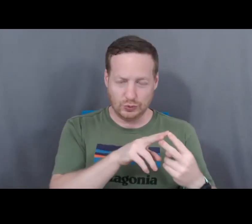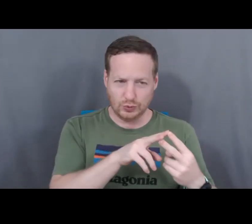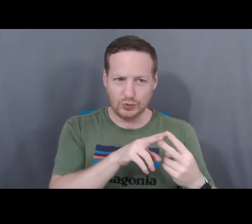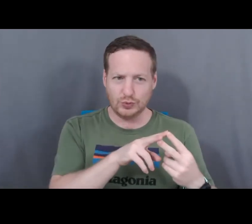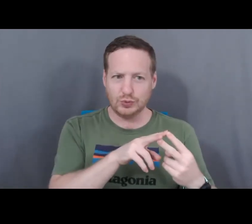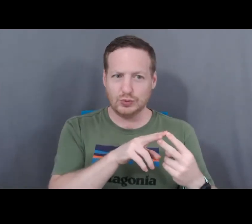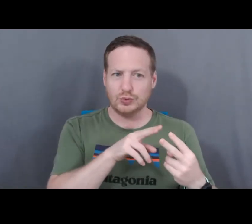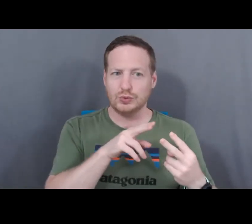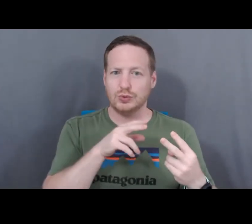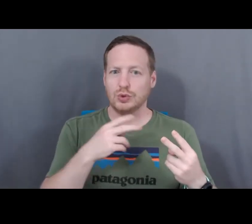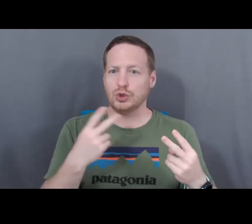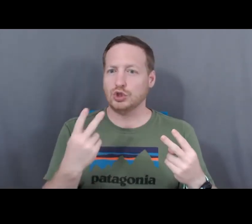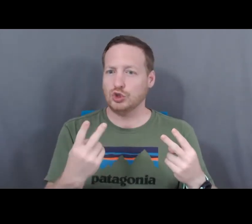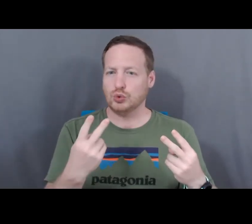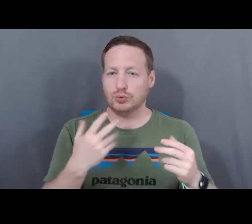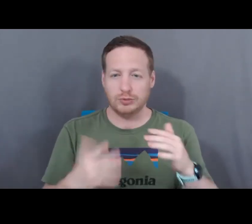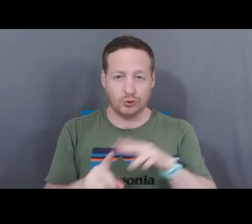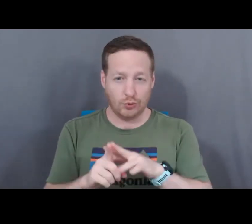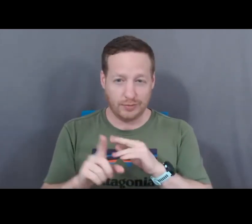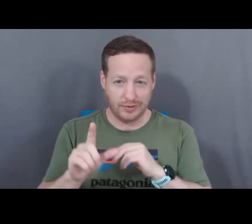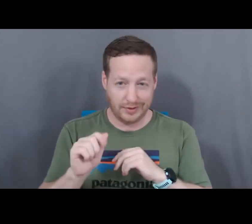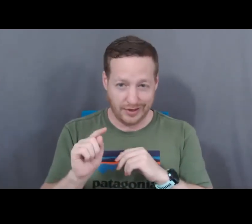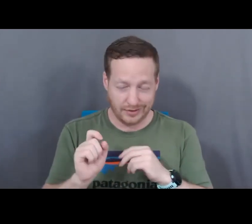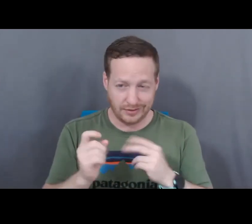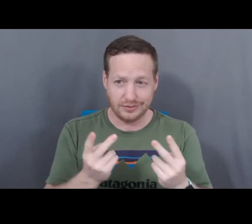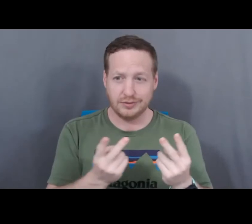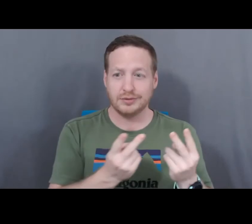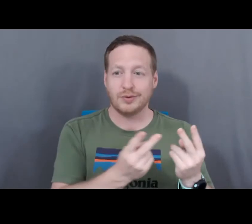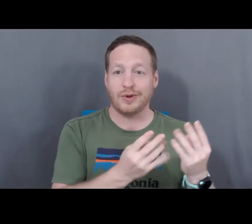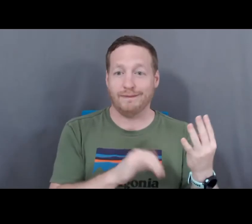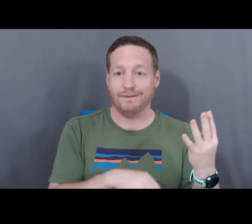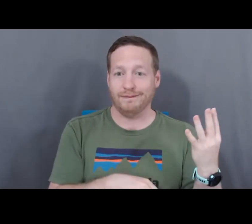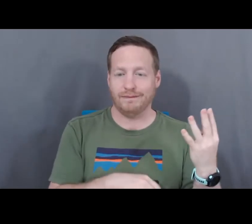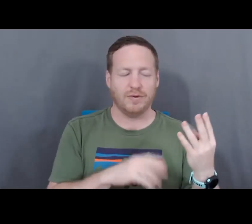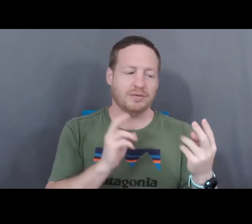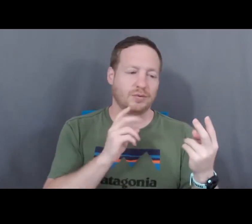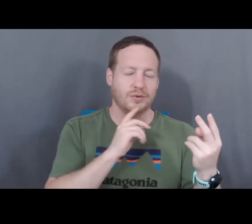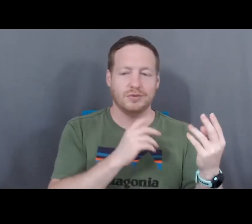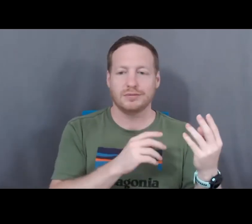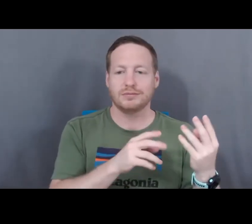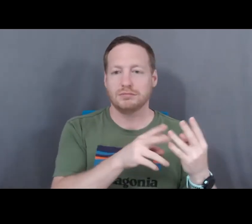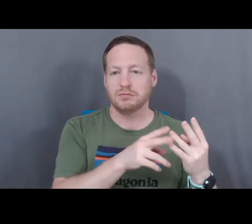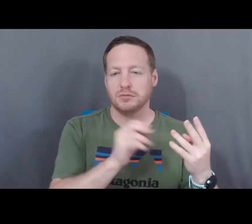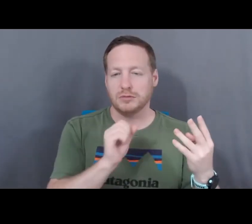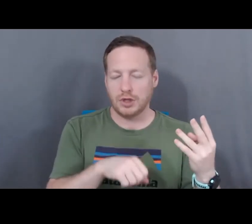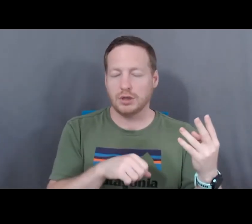2 individuals who won't be at the meeting. 2 are indicating that they may be late for the meeting. So that's 4, well, 2.5